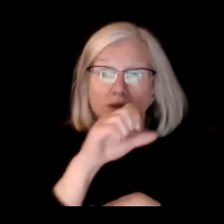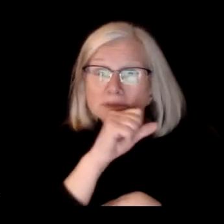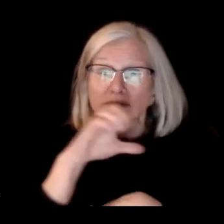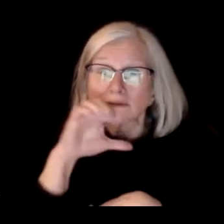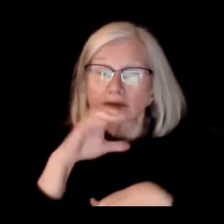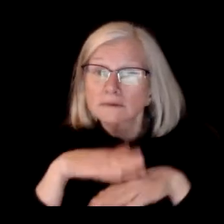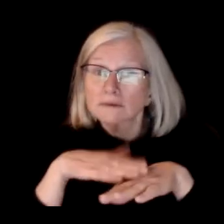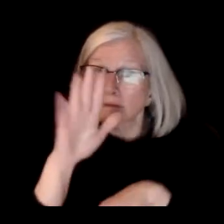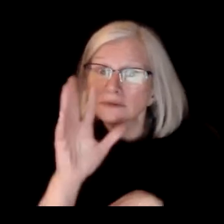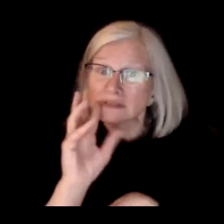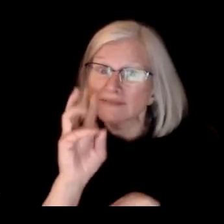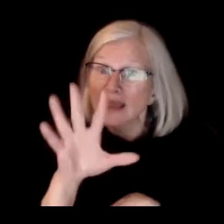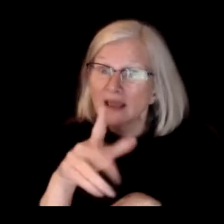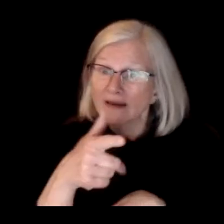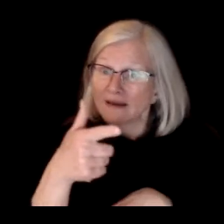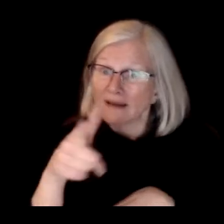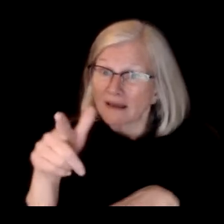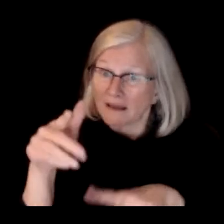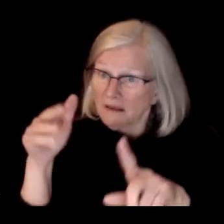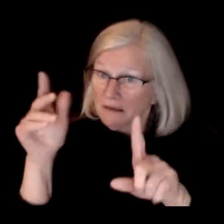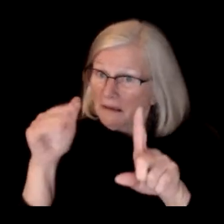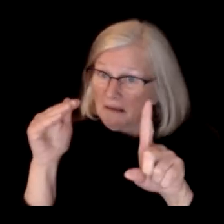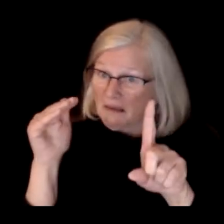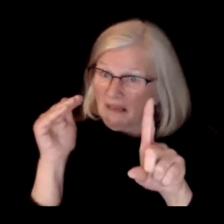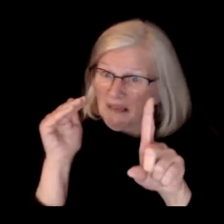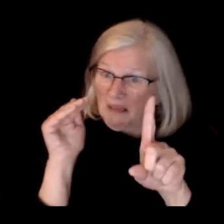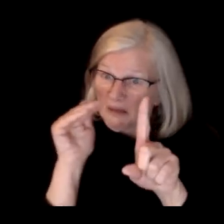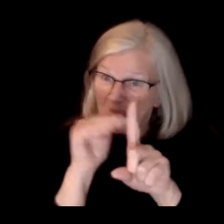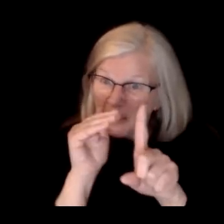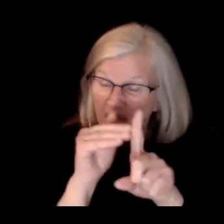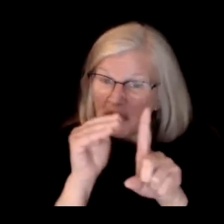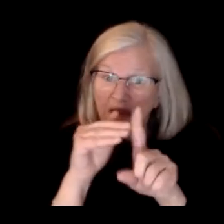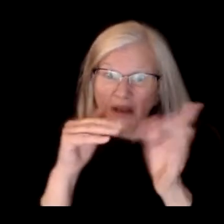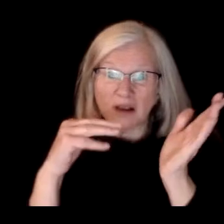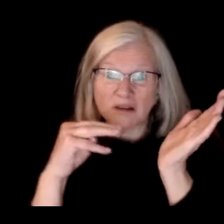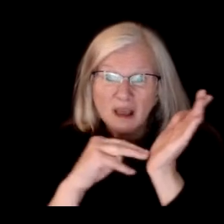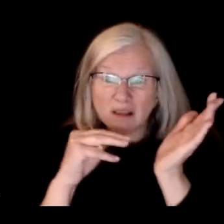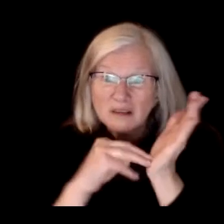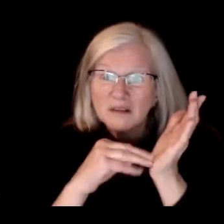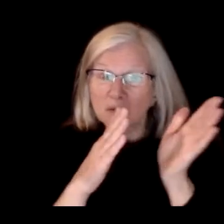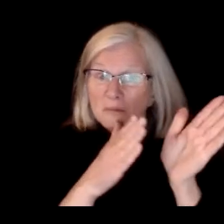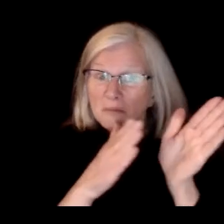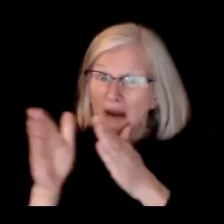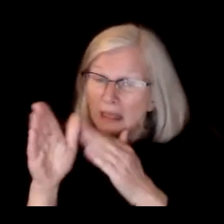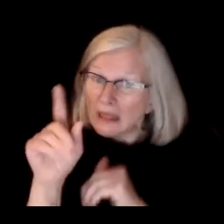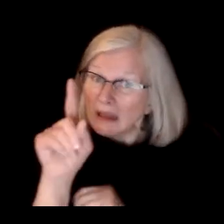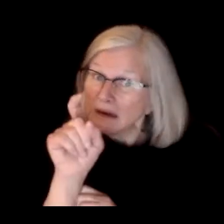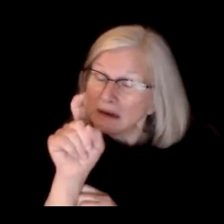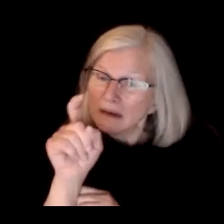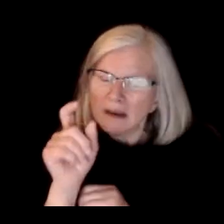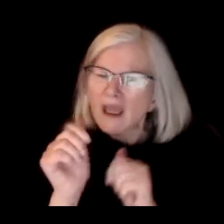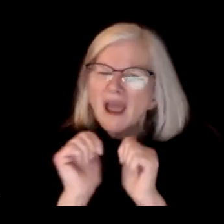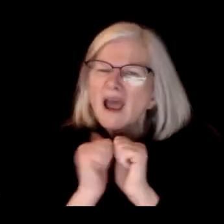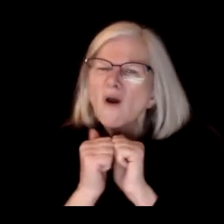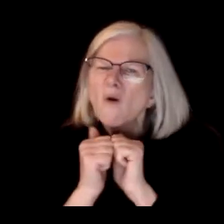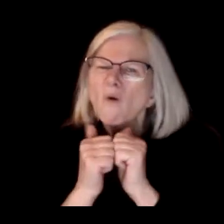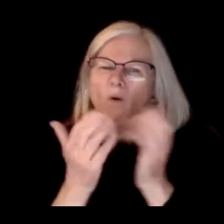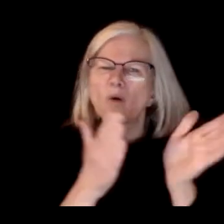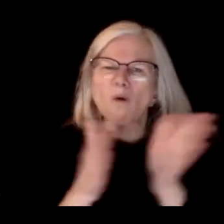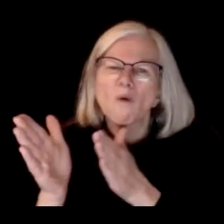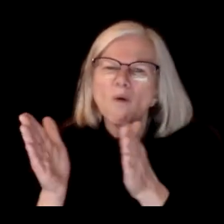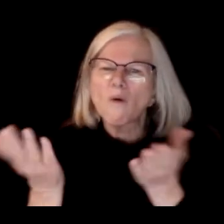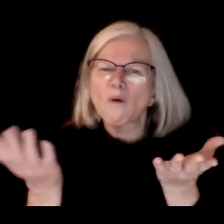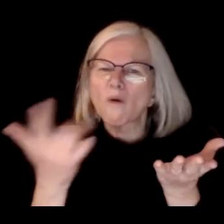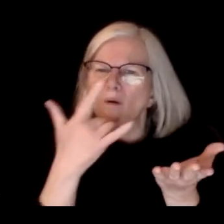did? Well, thanks, Jeremy, for the question. It helps me just help clarify